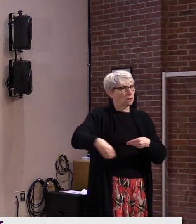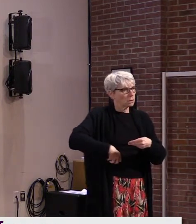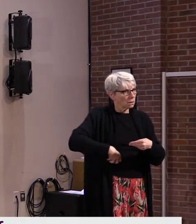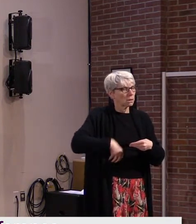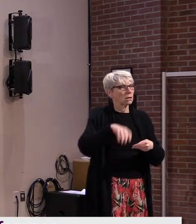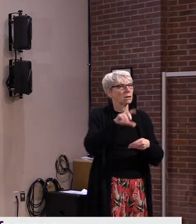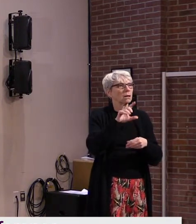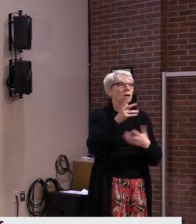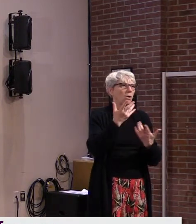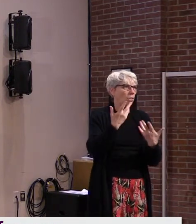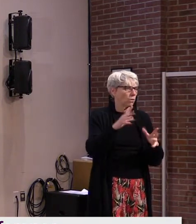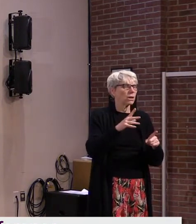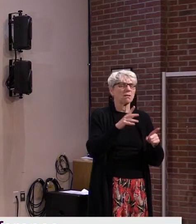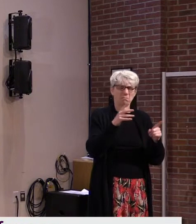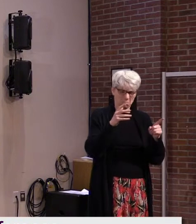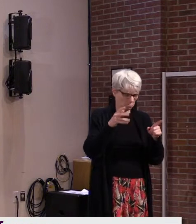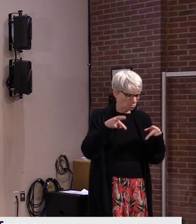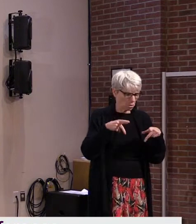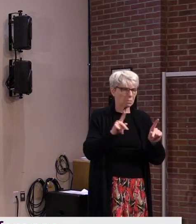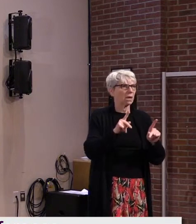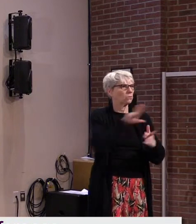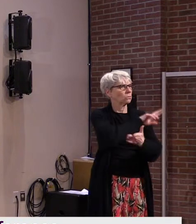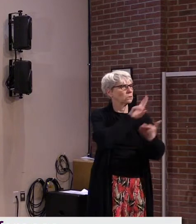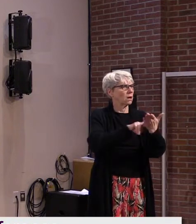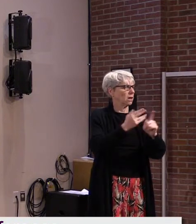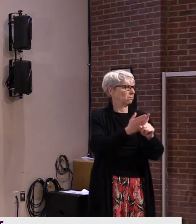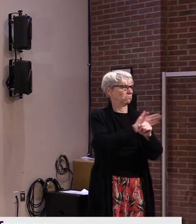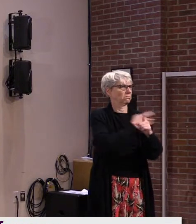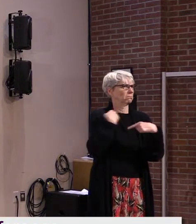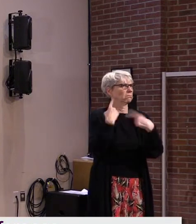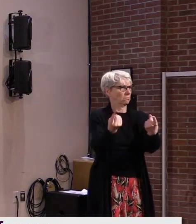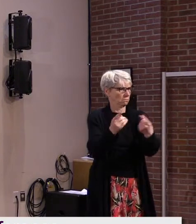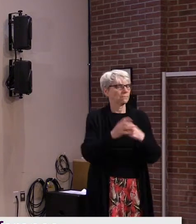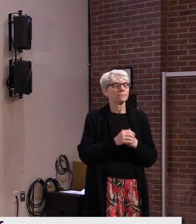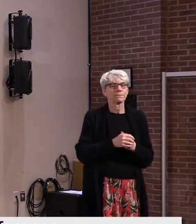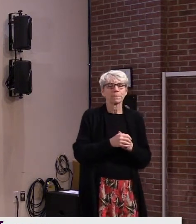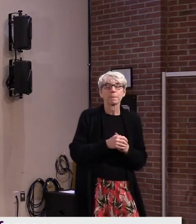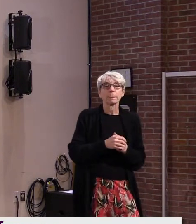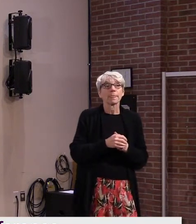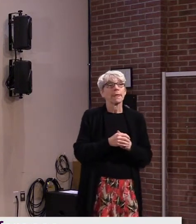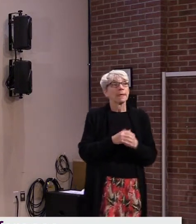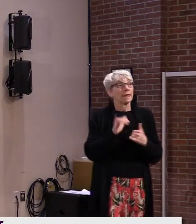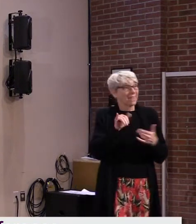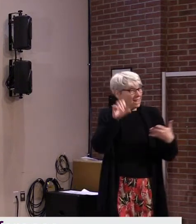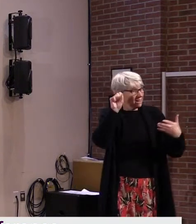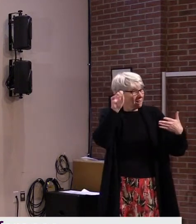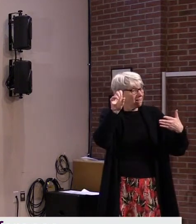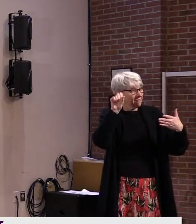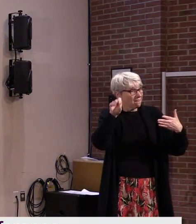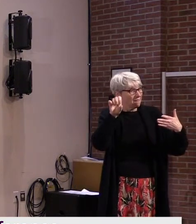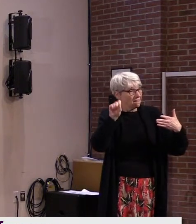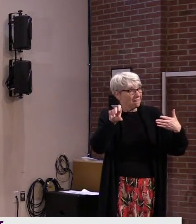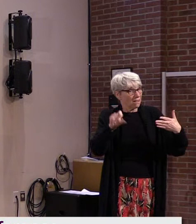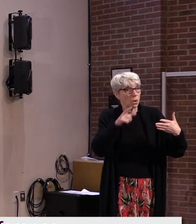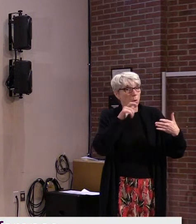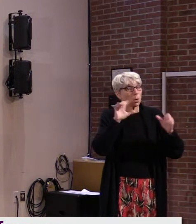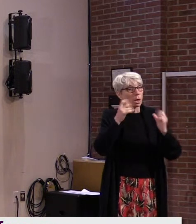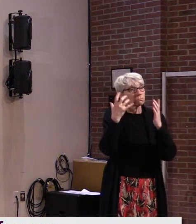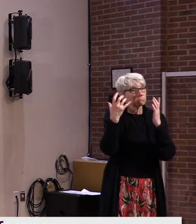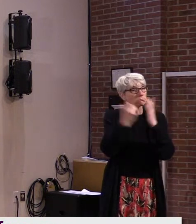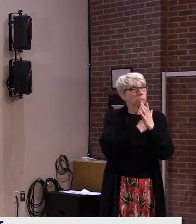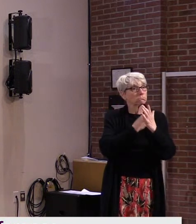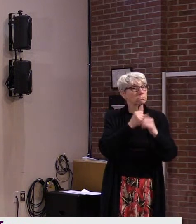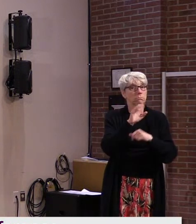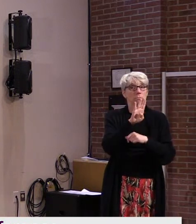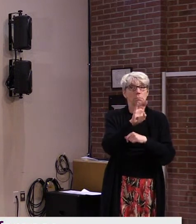their third dose of their 3-dose series. Since I've now read you the list, I wanted to talk